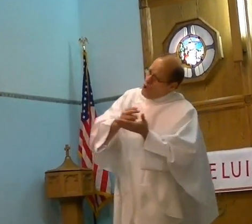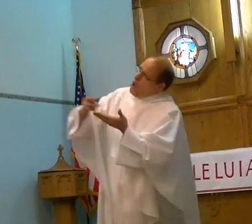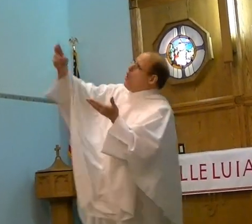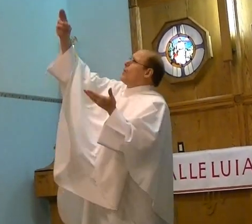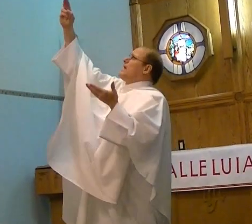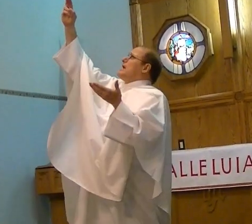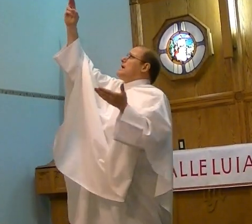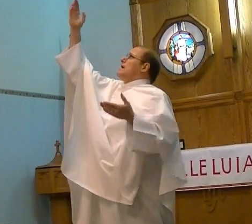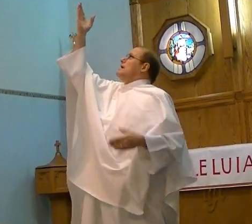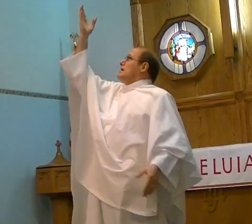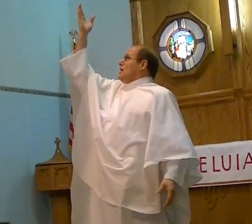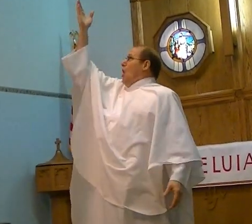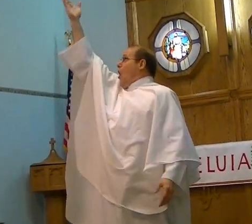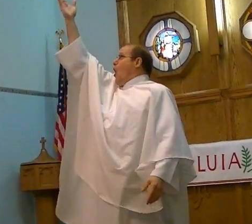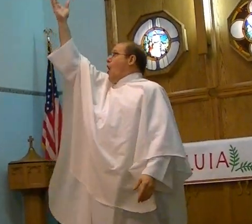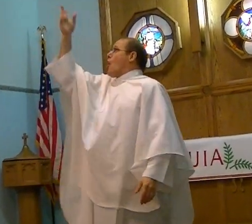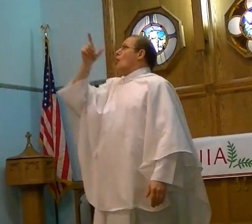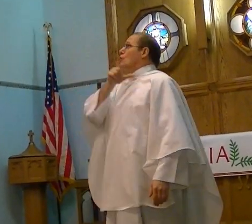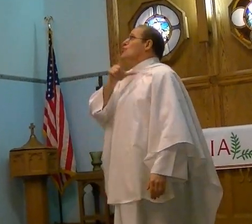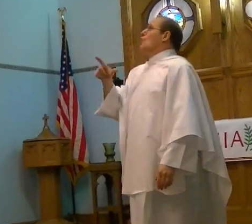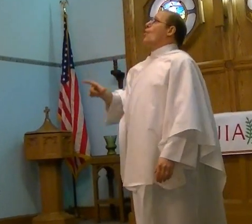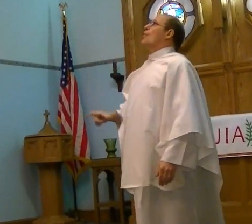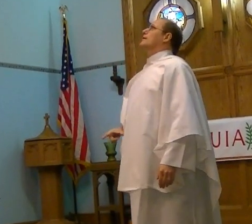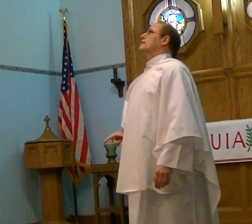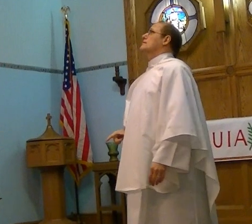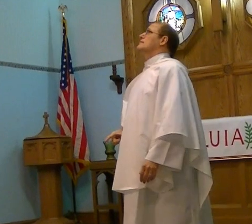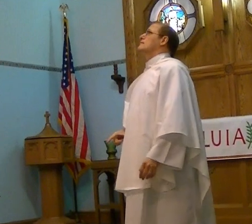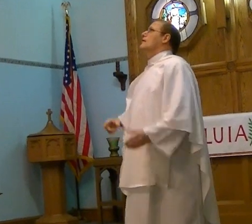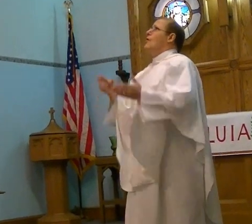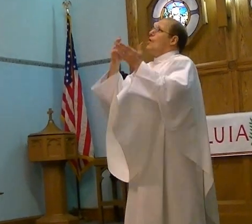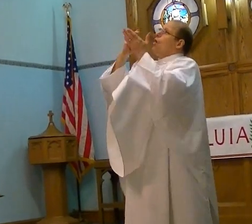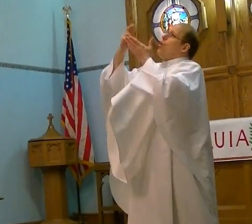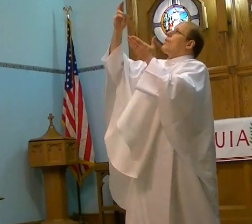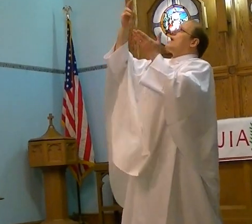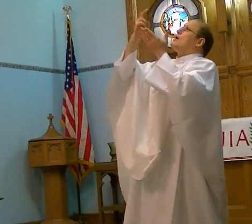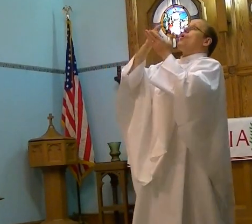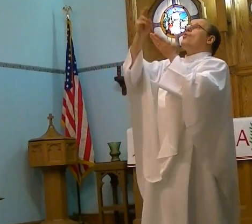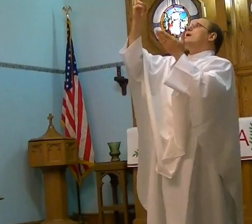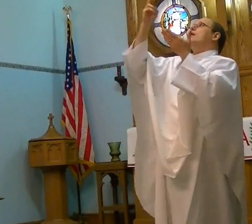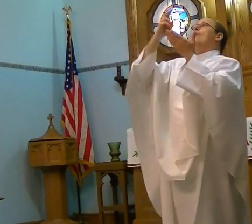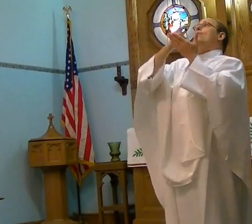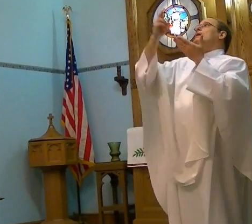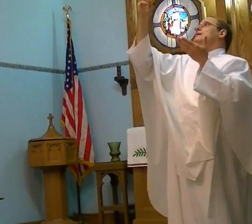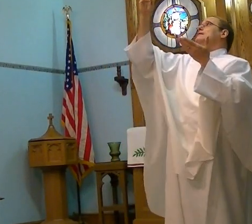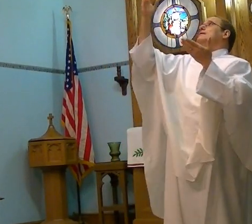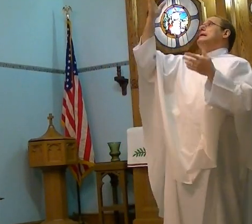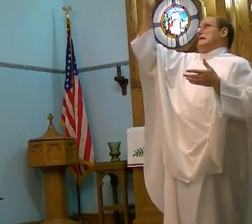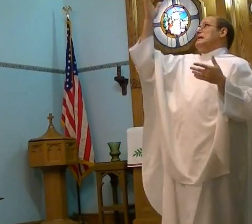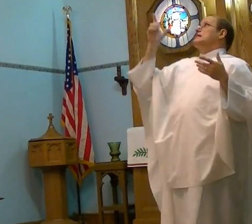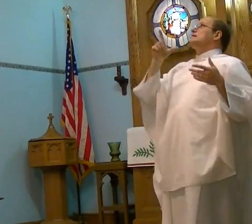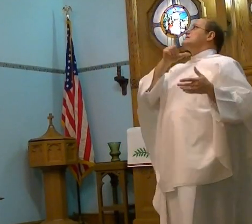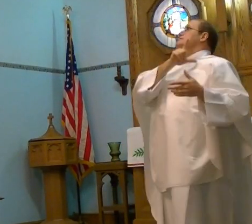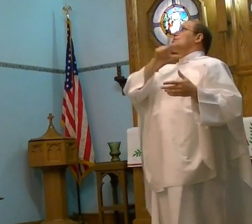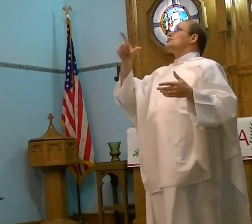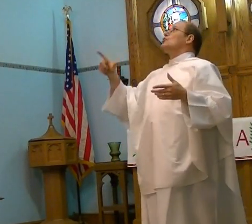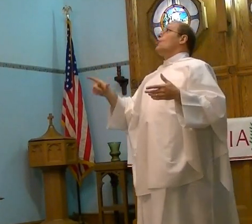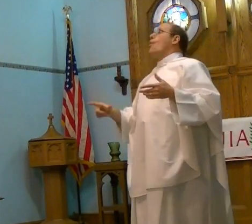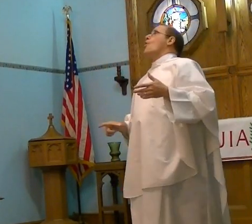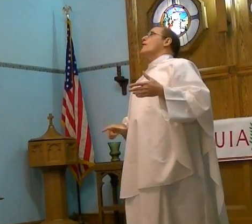Holy are you, Lord. Holy, holy, holy is the Lord,